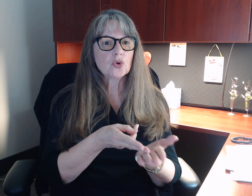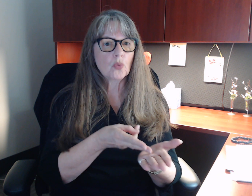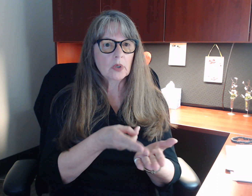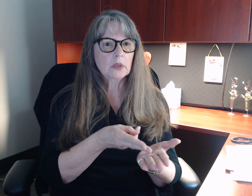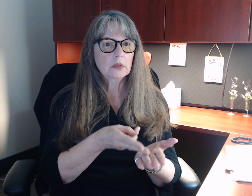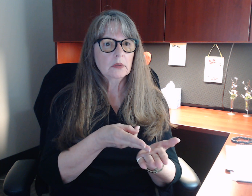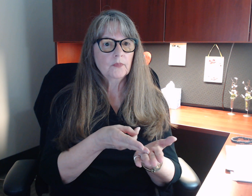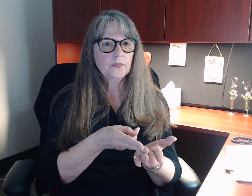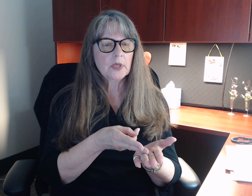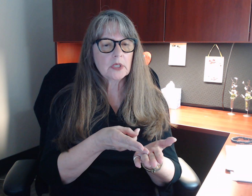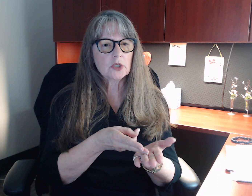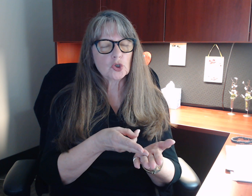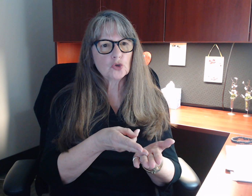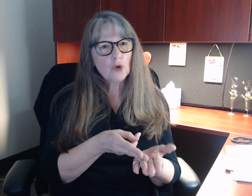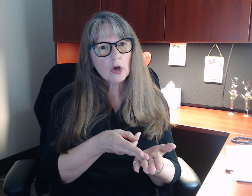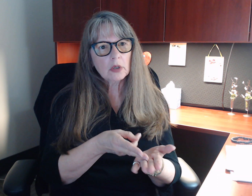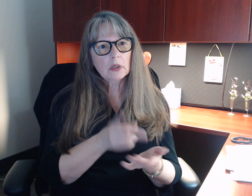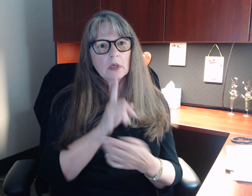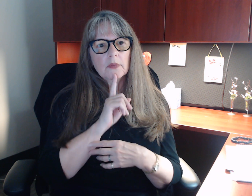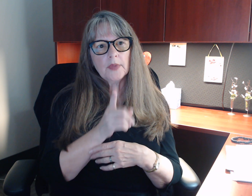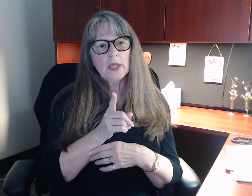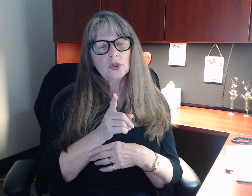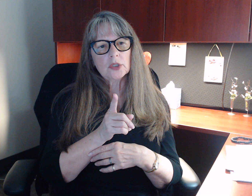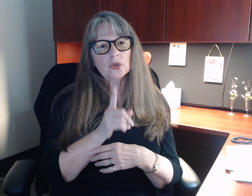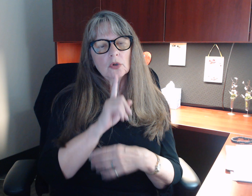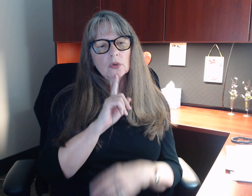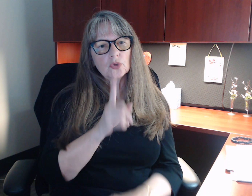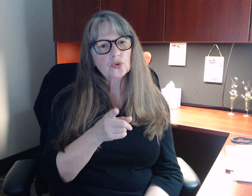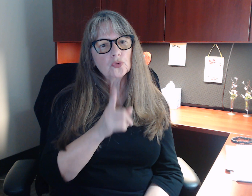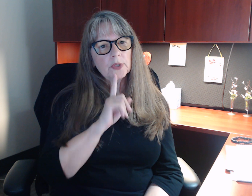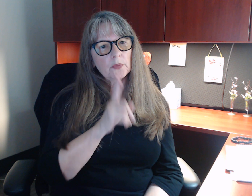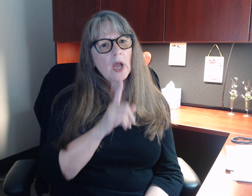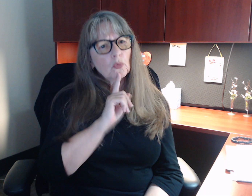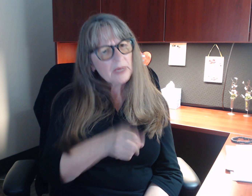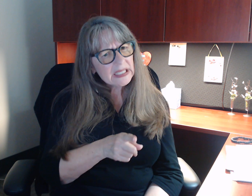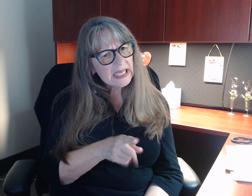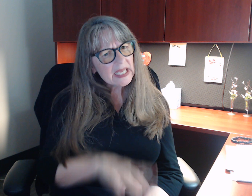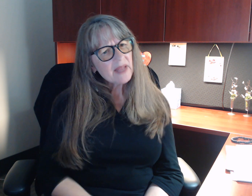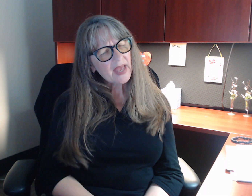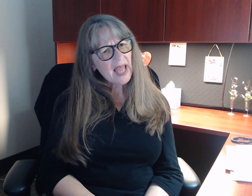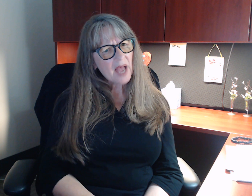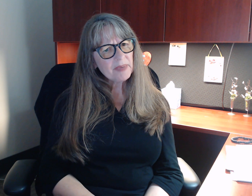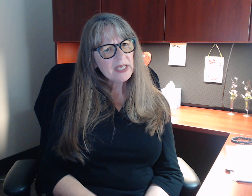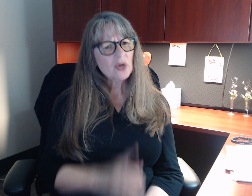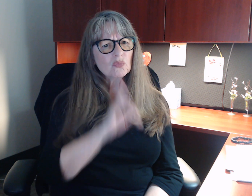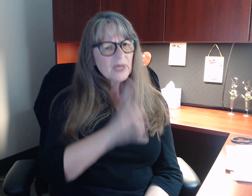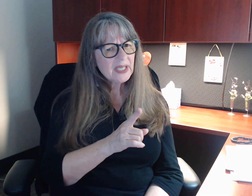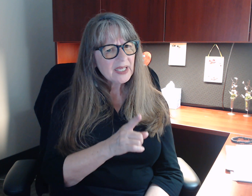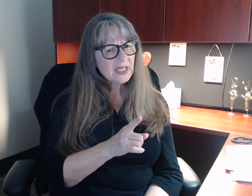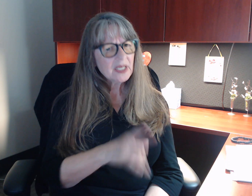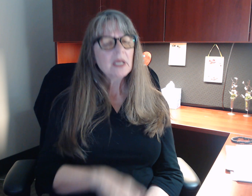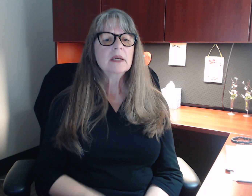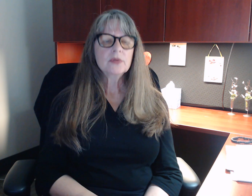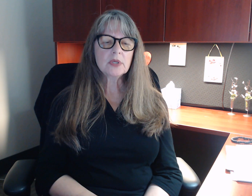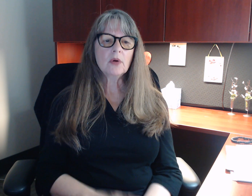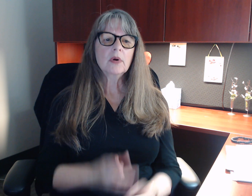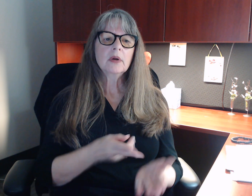sure because it's stronger than just truly or really that happened, really. So I